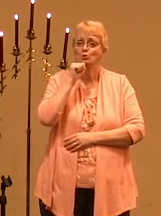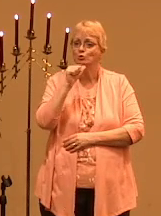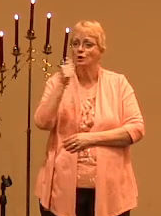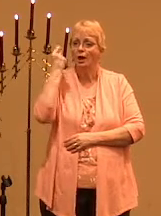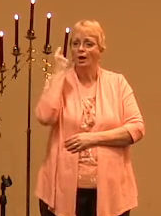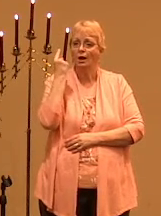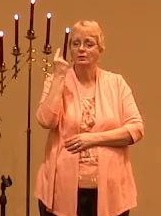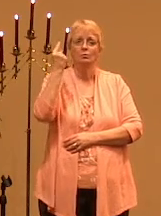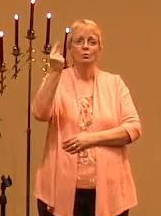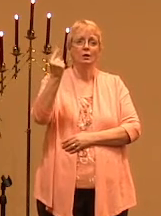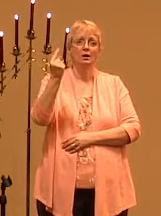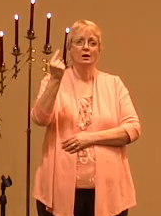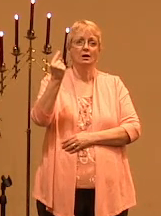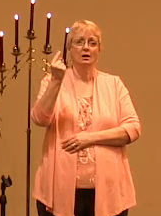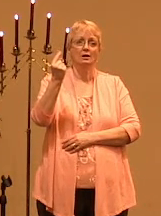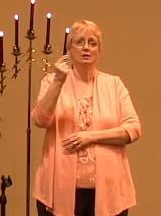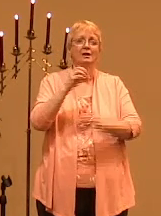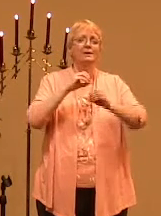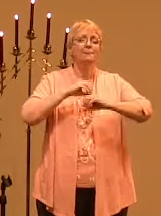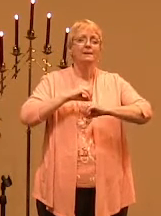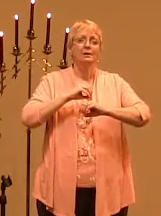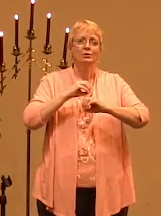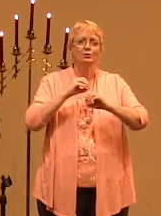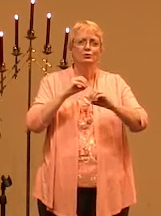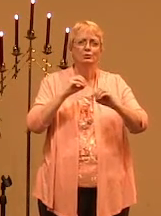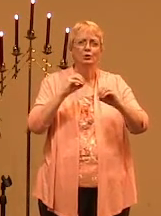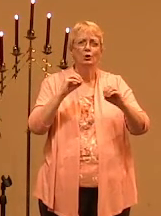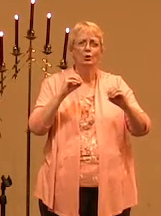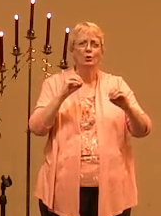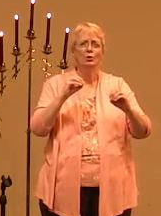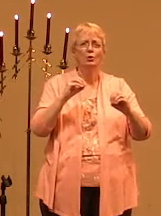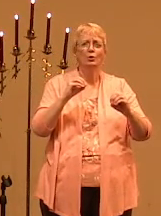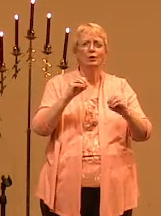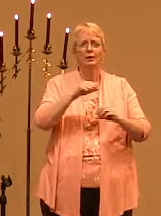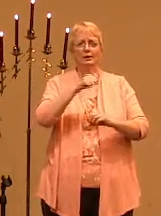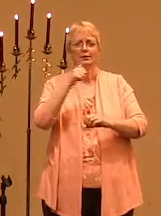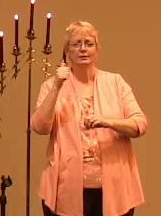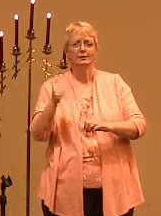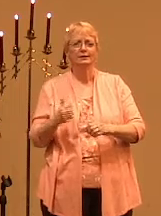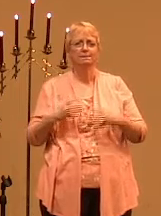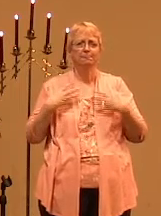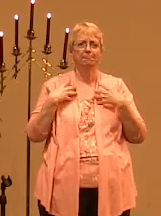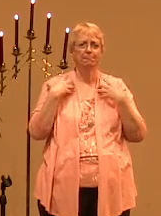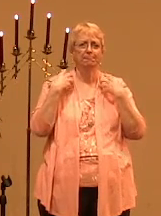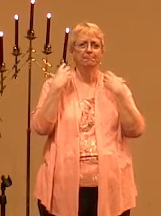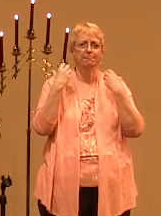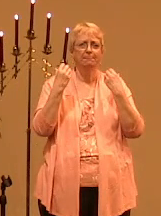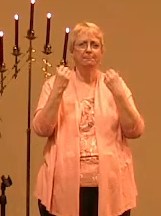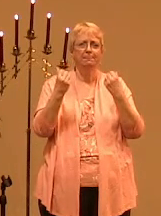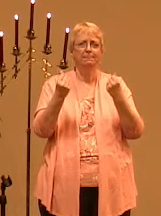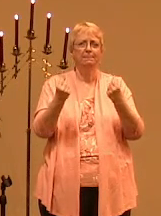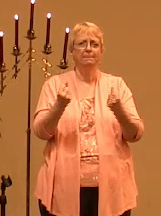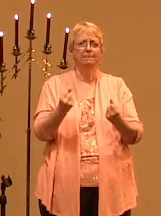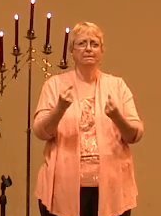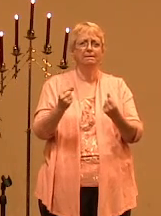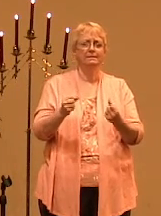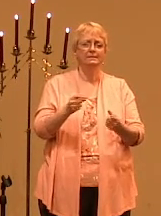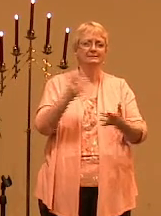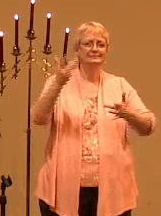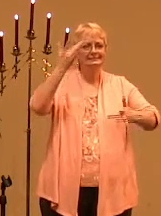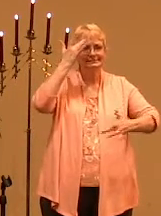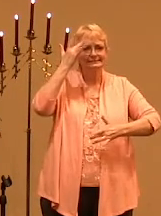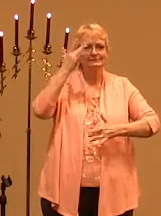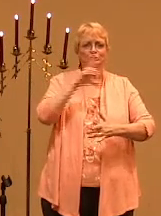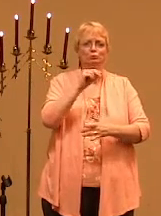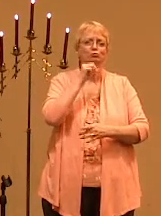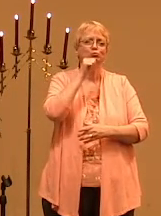No, not one. None else could heal all our souls'